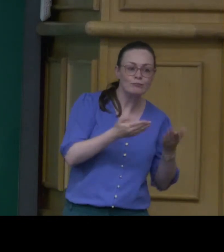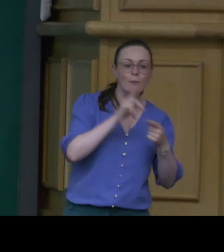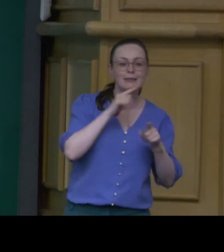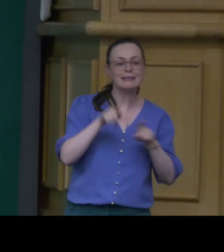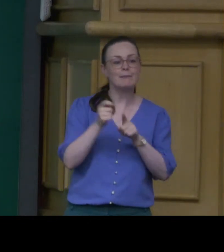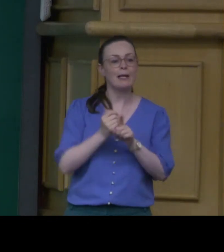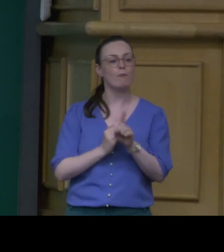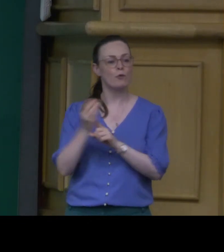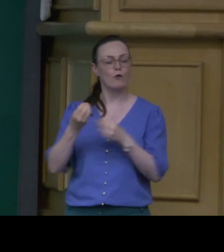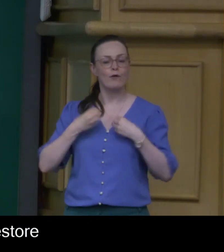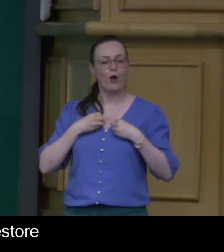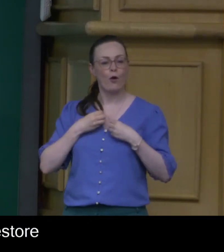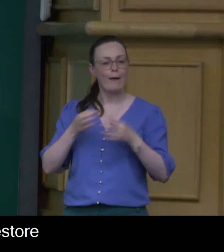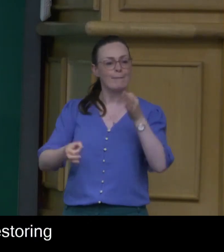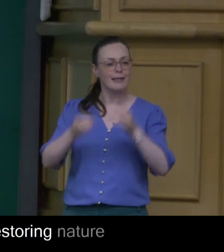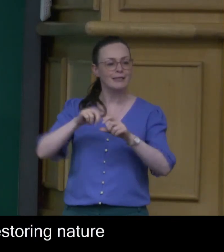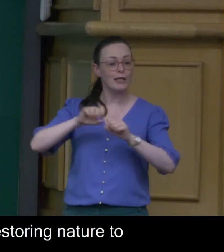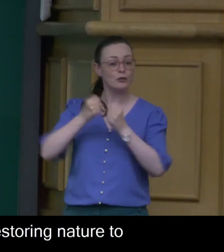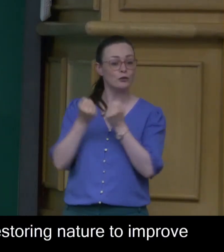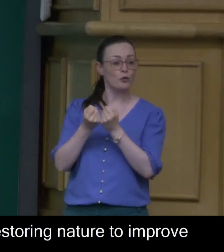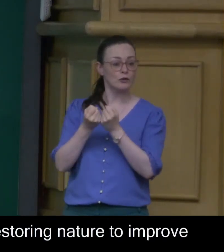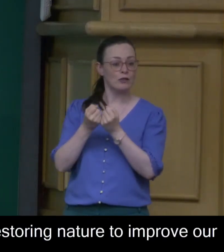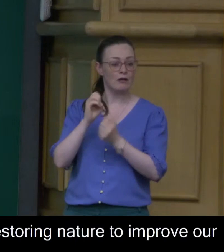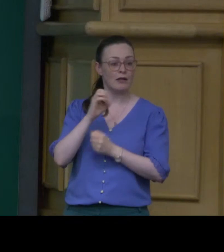improve our own political and social economy.